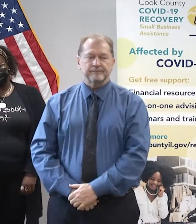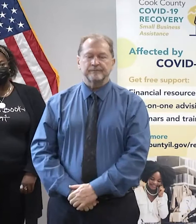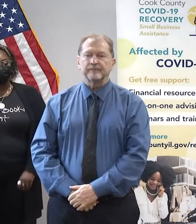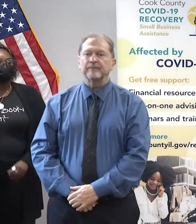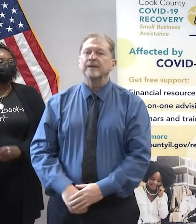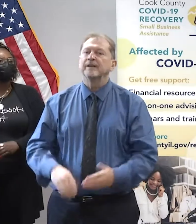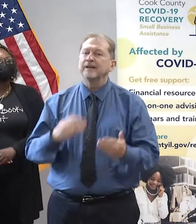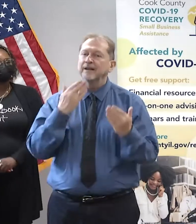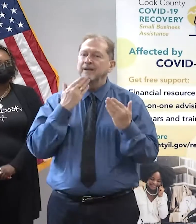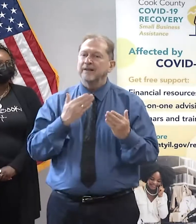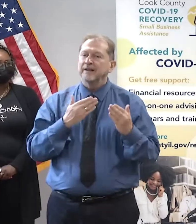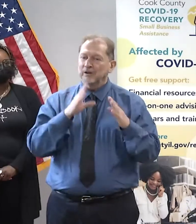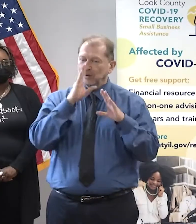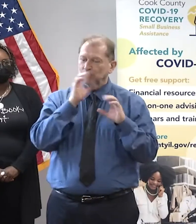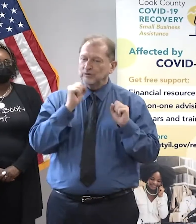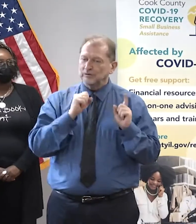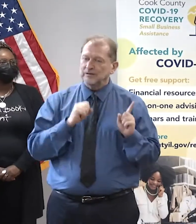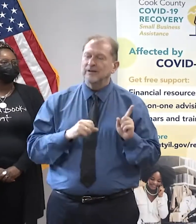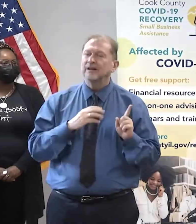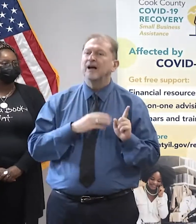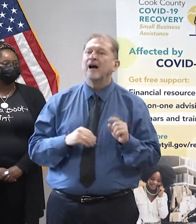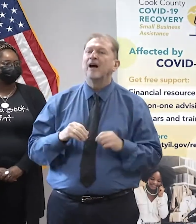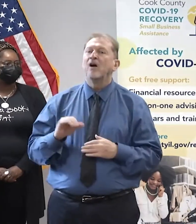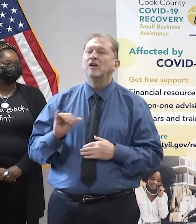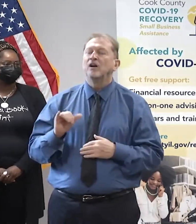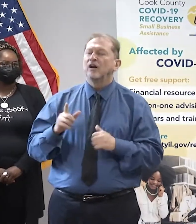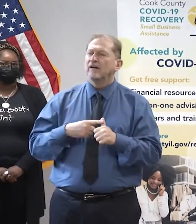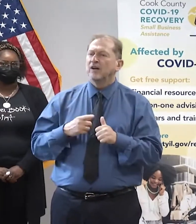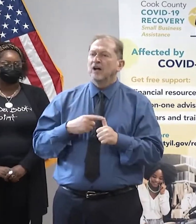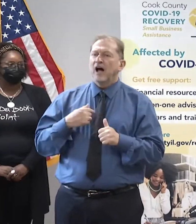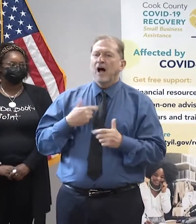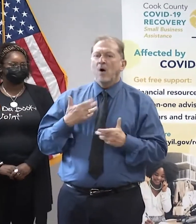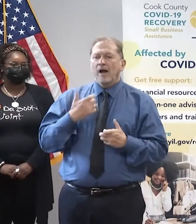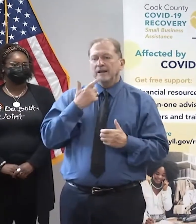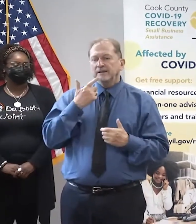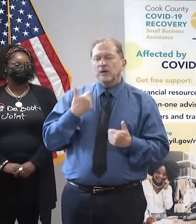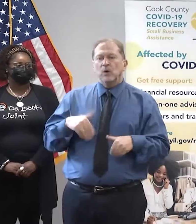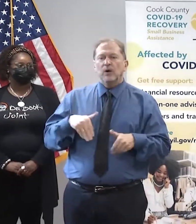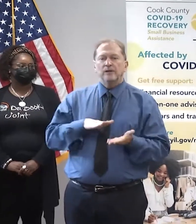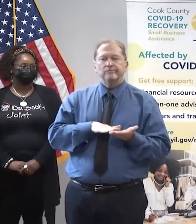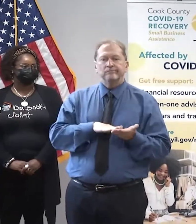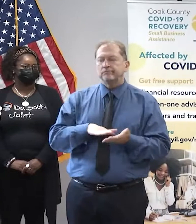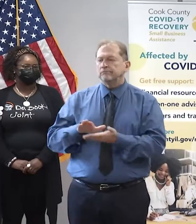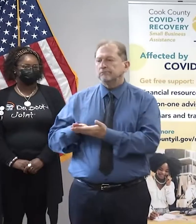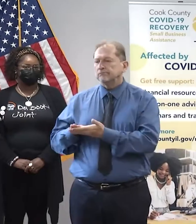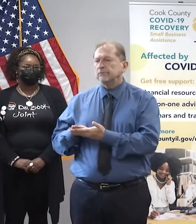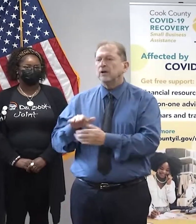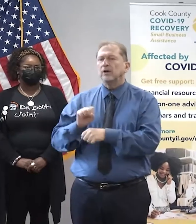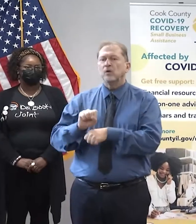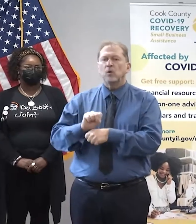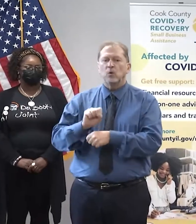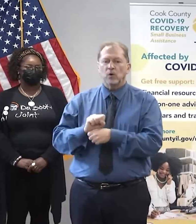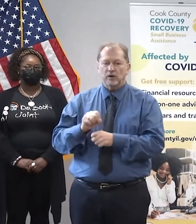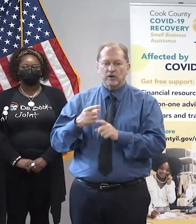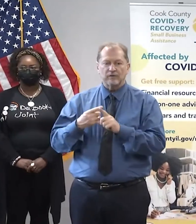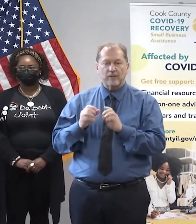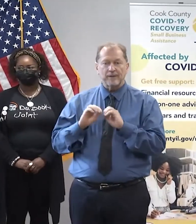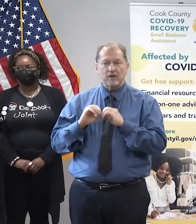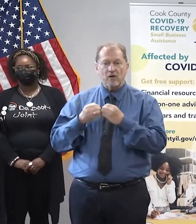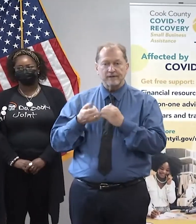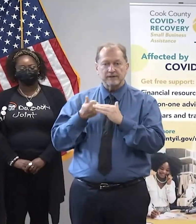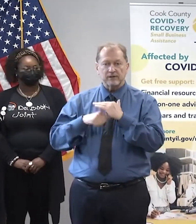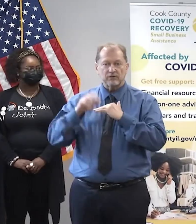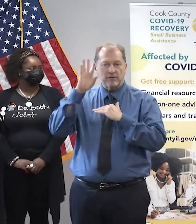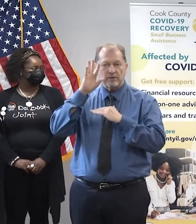Thank you, Madam President. And I first want to start off by, again, commending the work from the offices under